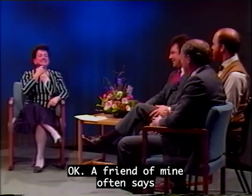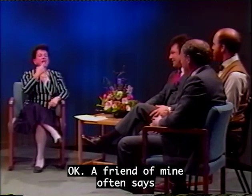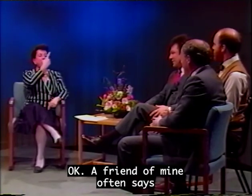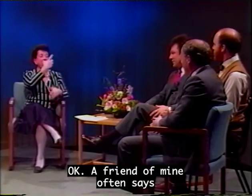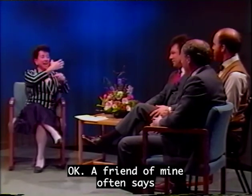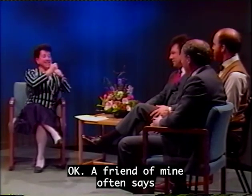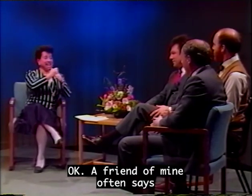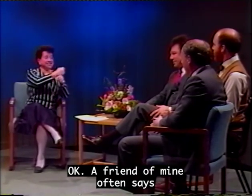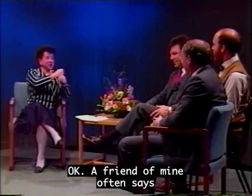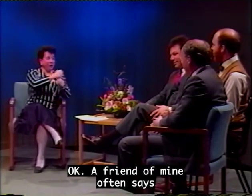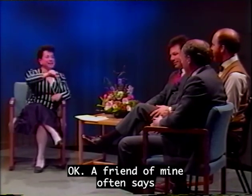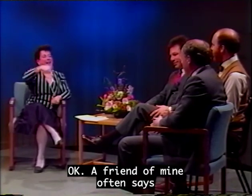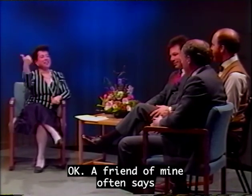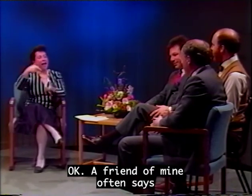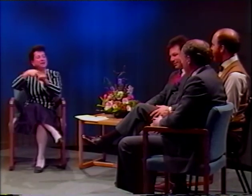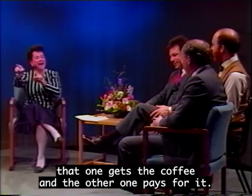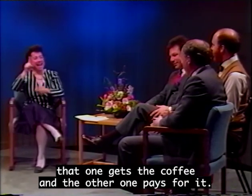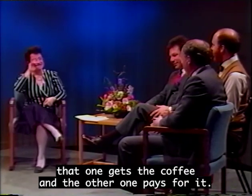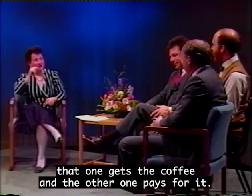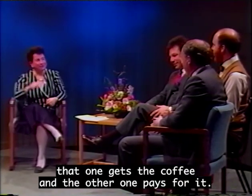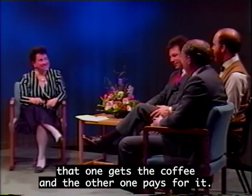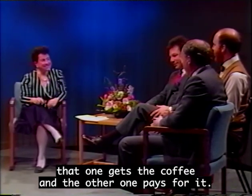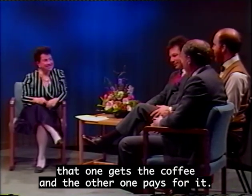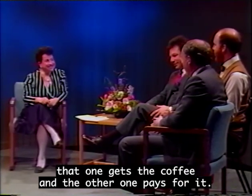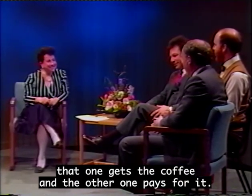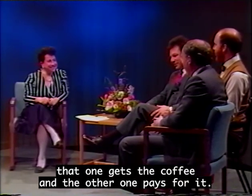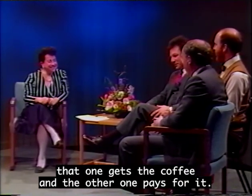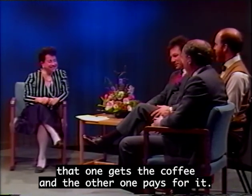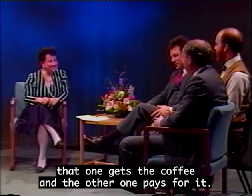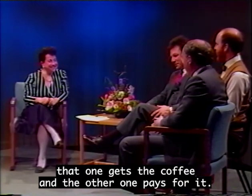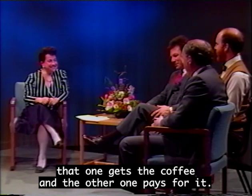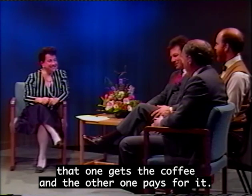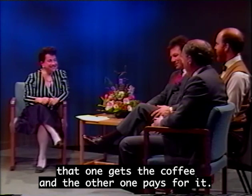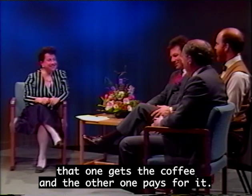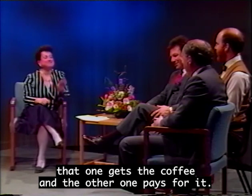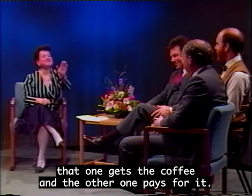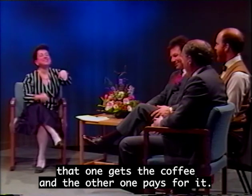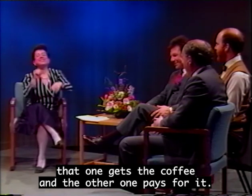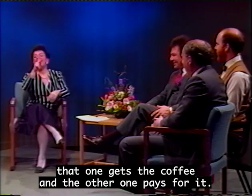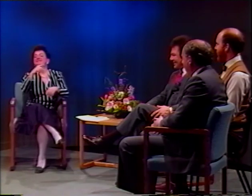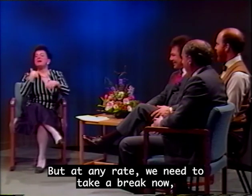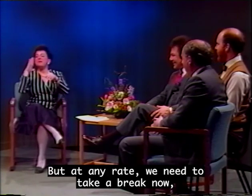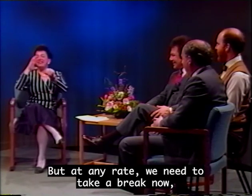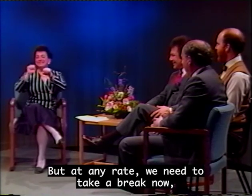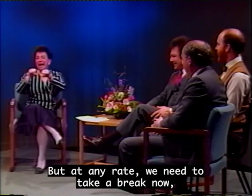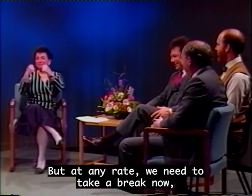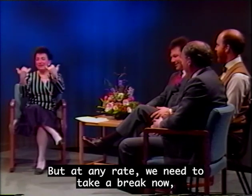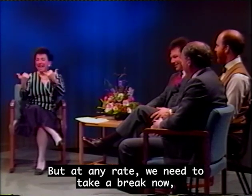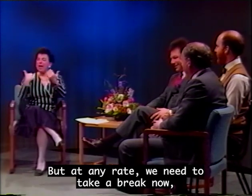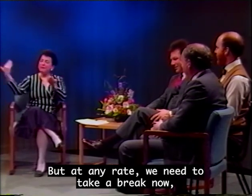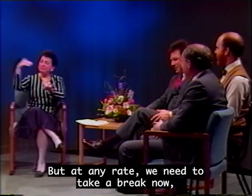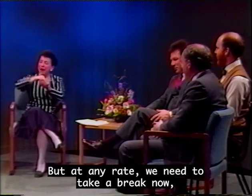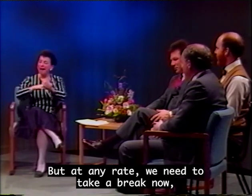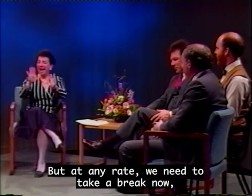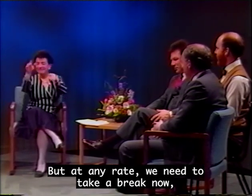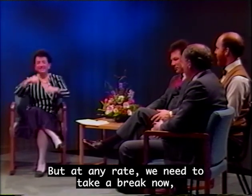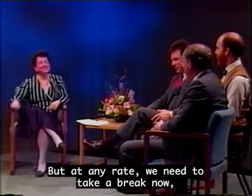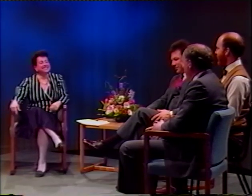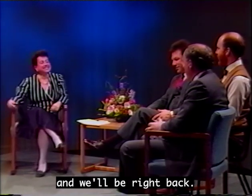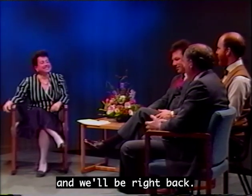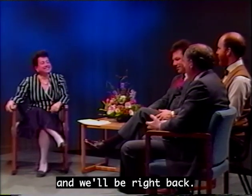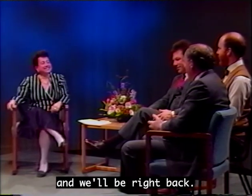Okay, a friend of mine often says that one gets the coffee and the other one pays for it. But at any rate, we need to take a